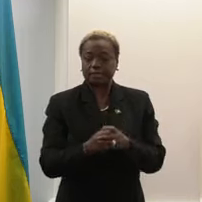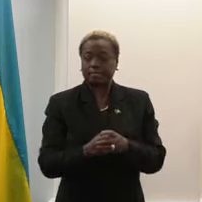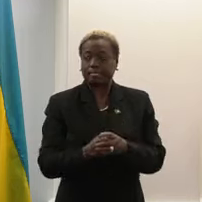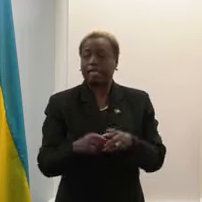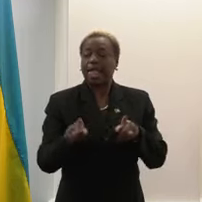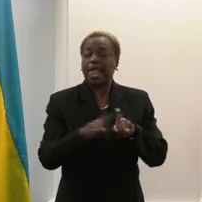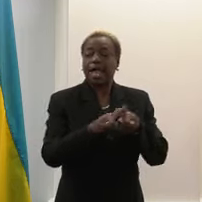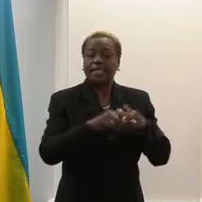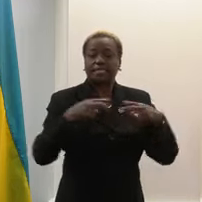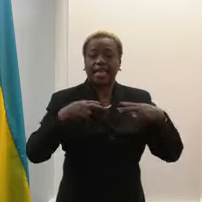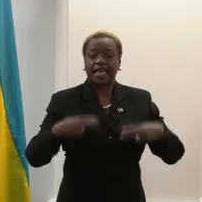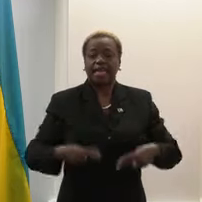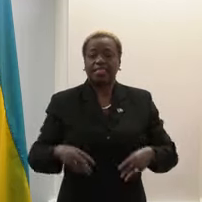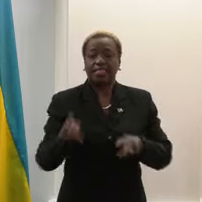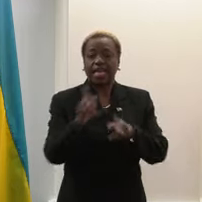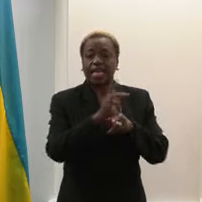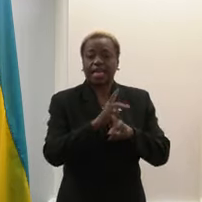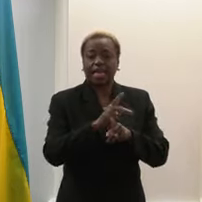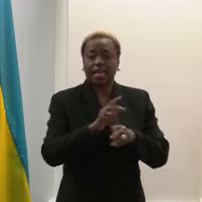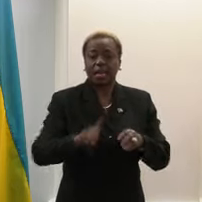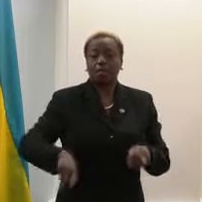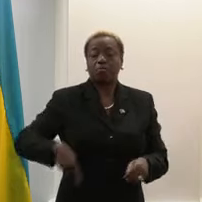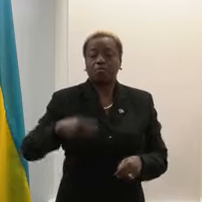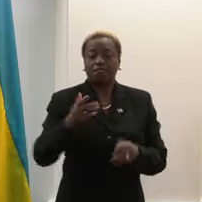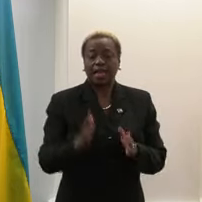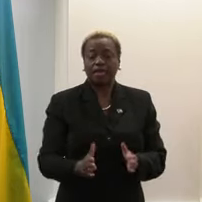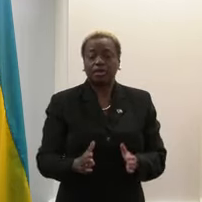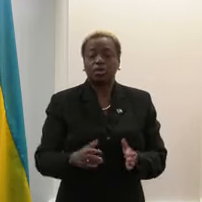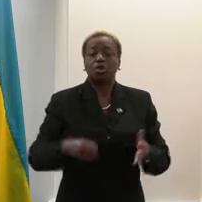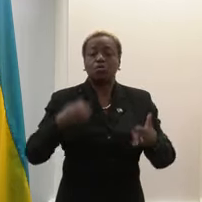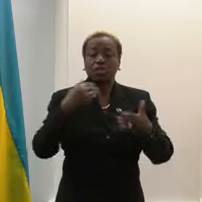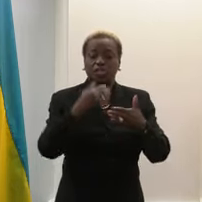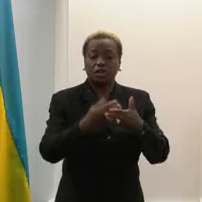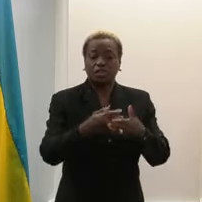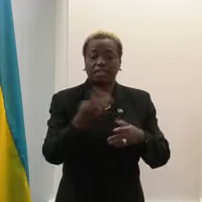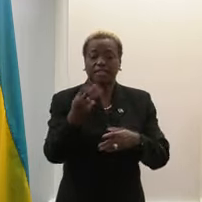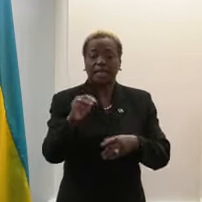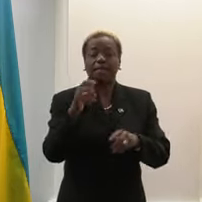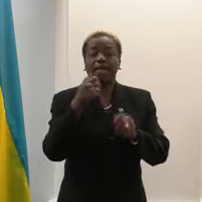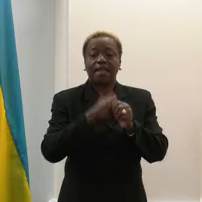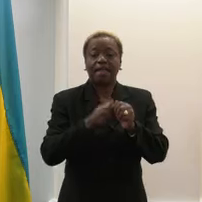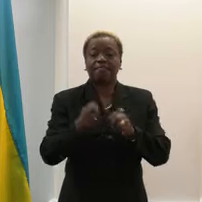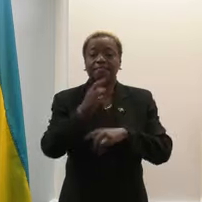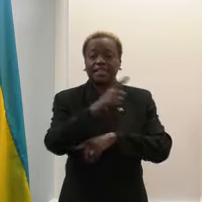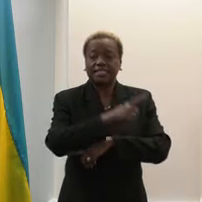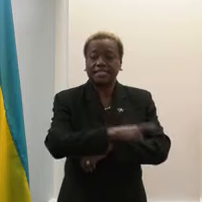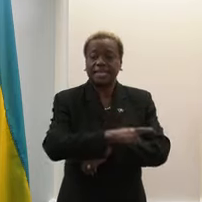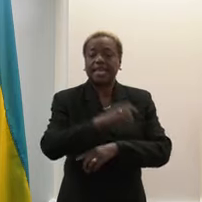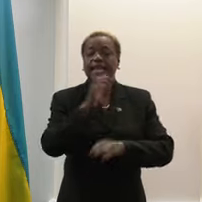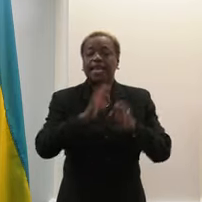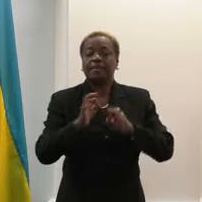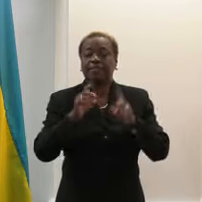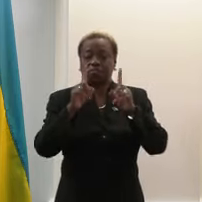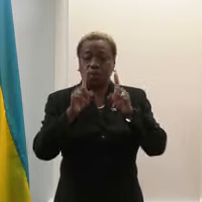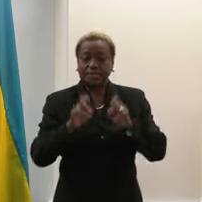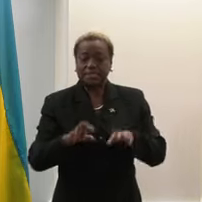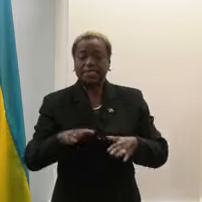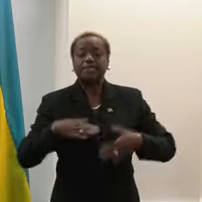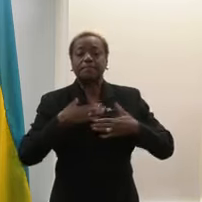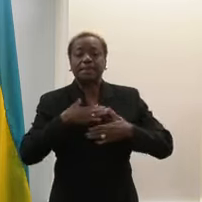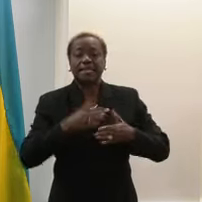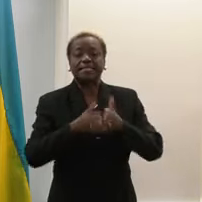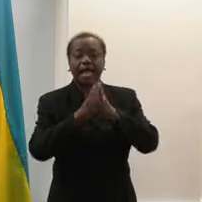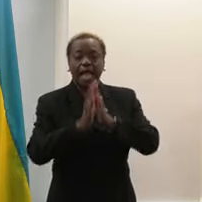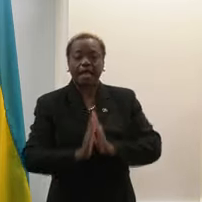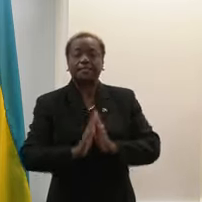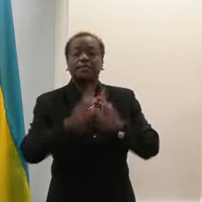healthcare providers reach out to them on a daily basis, if they have questions related to what is happening, feel free to ask those questions.